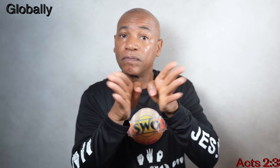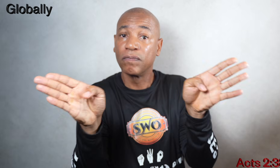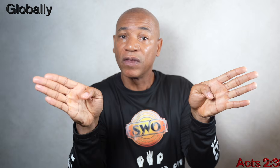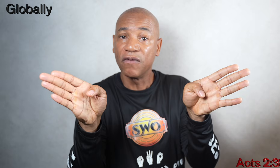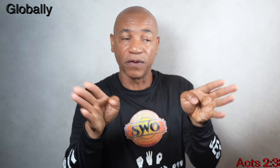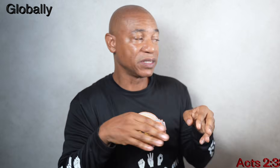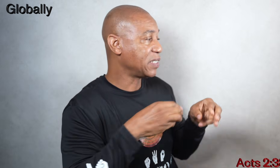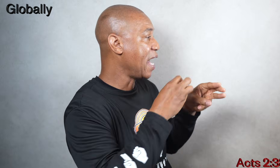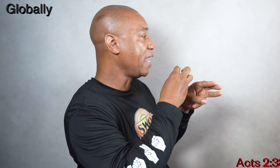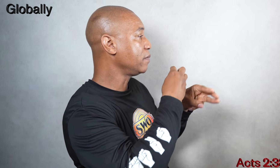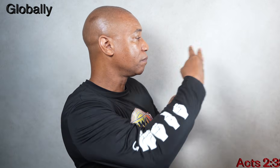From the side,